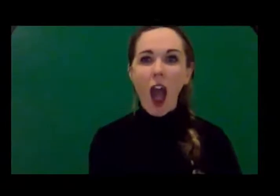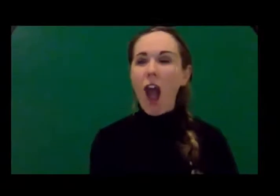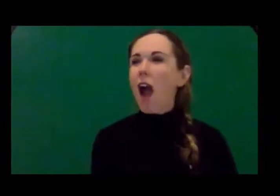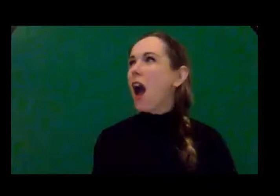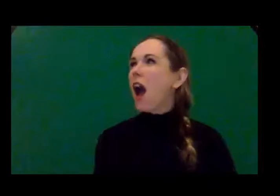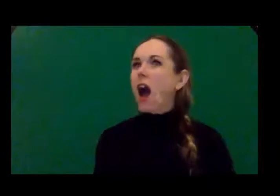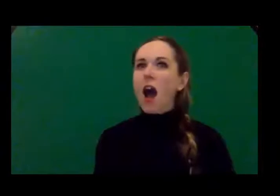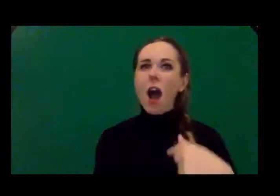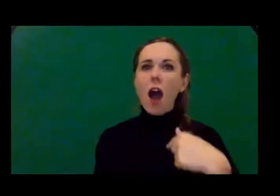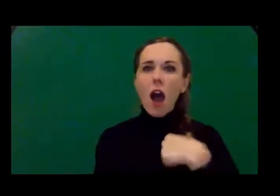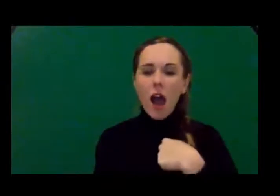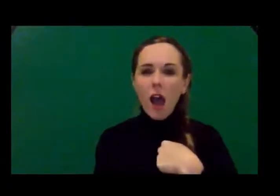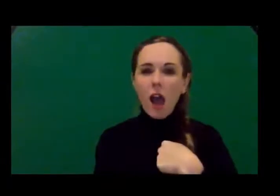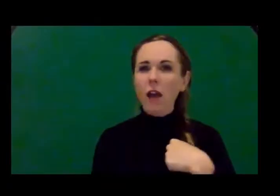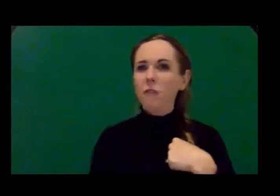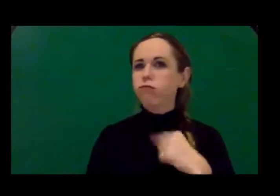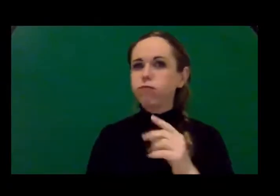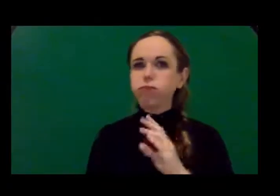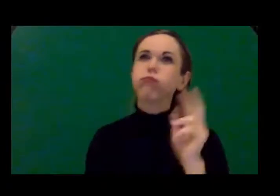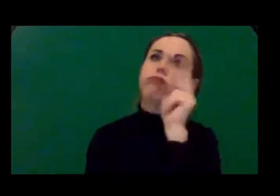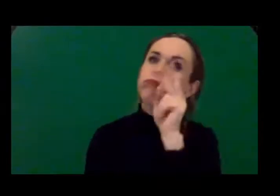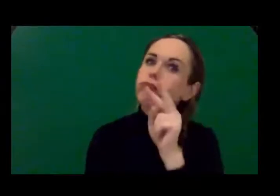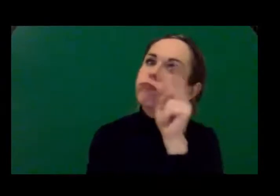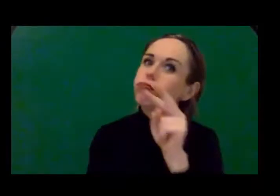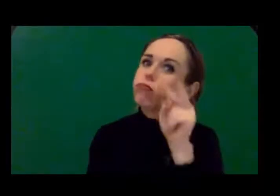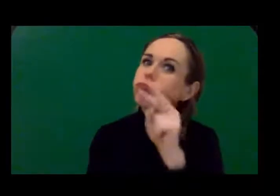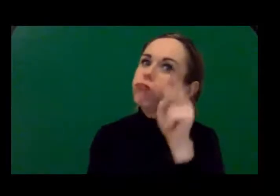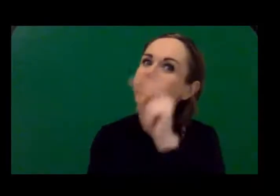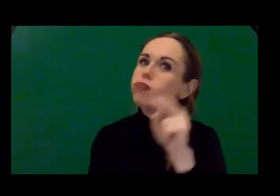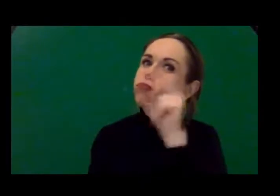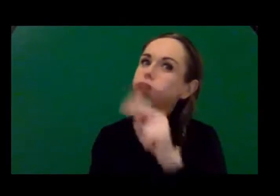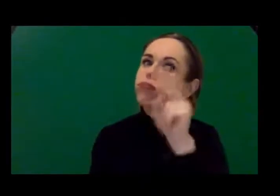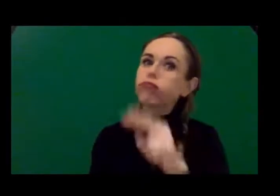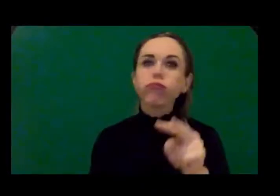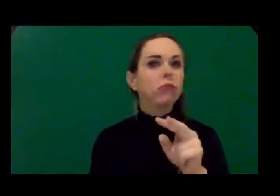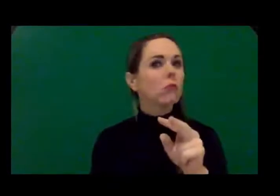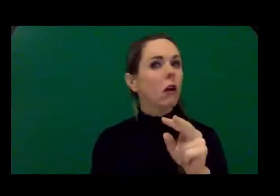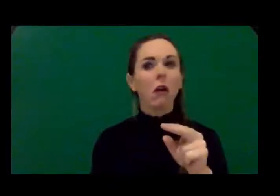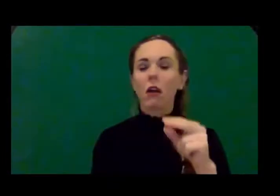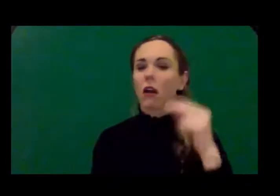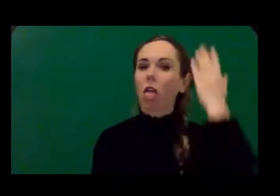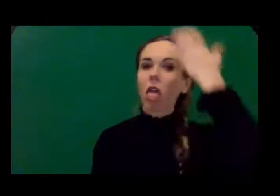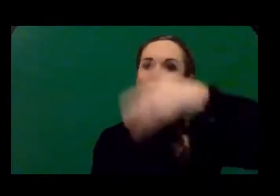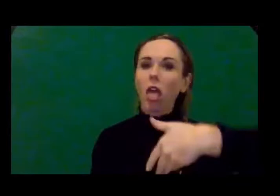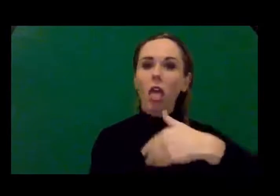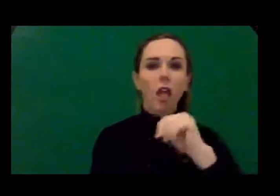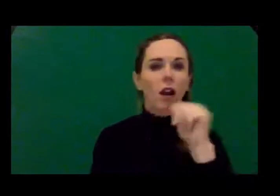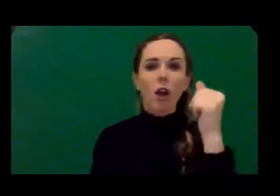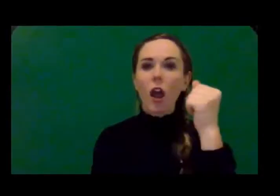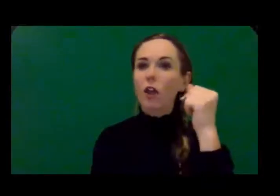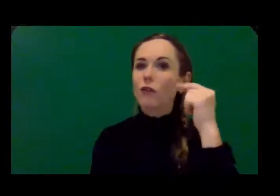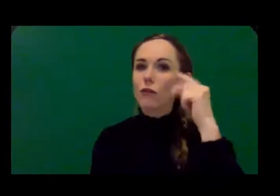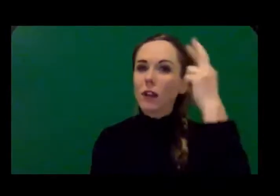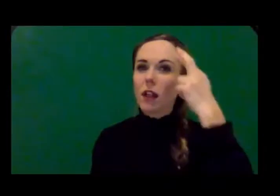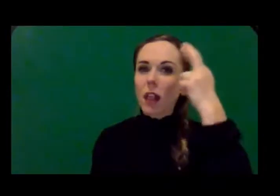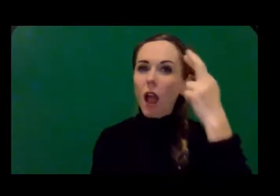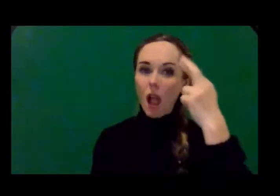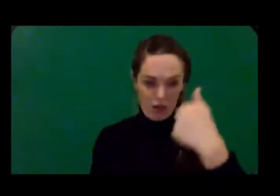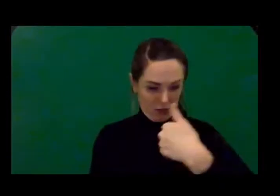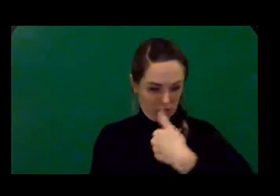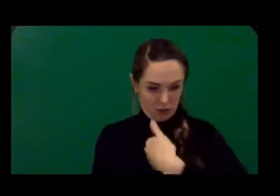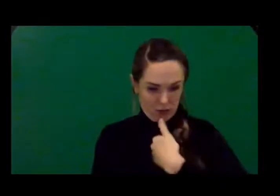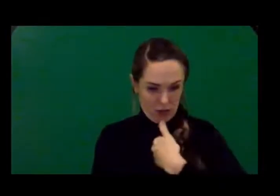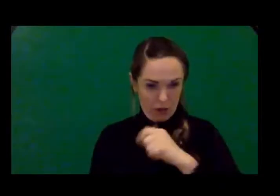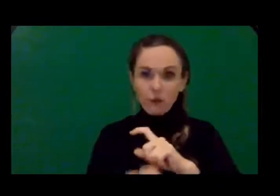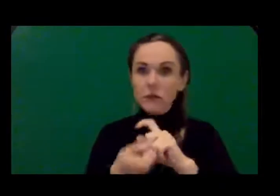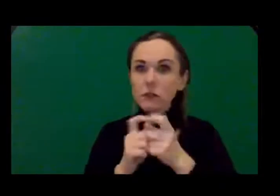I have been watching and watching and watching. I completely missed. I didn't even realize that I had